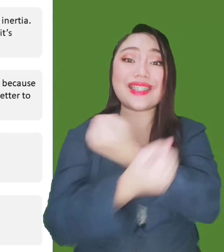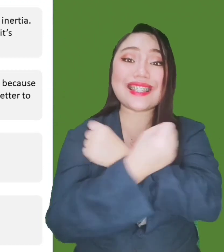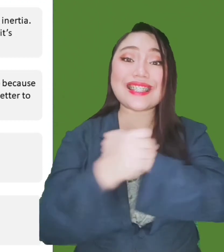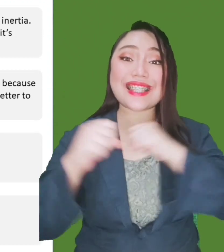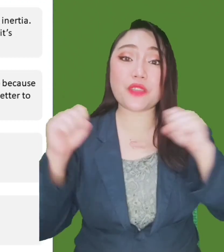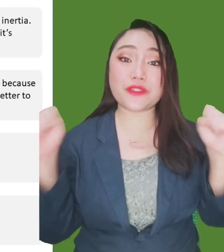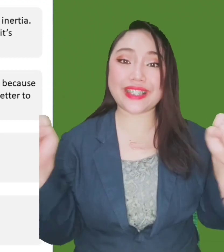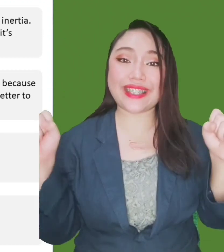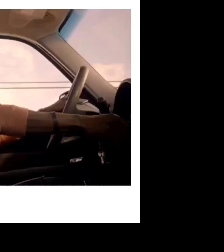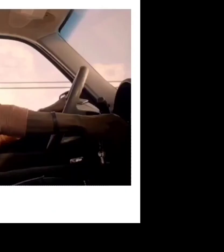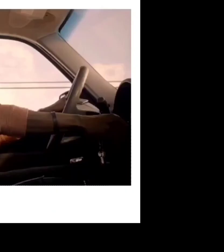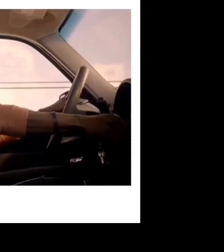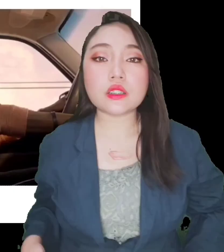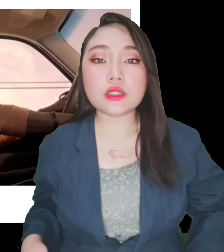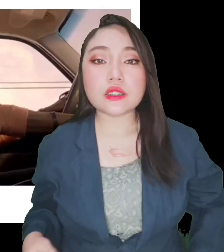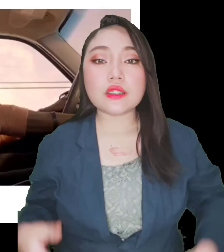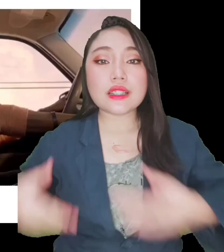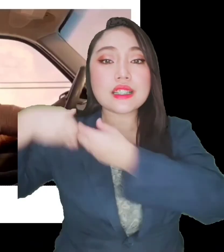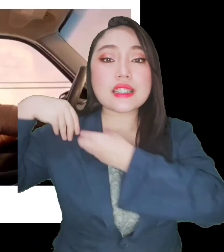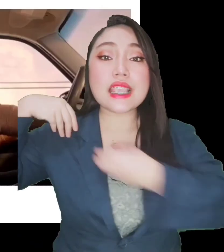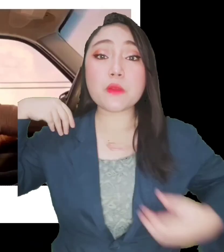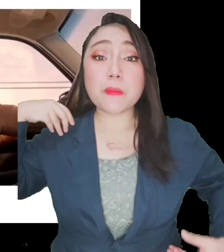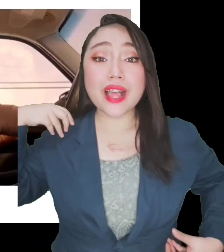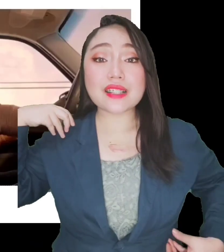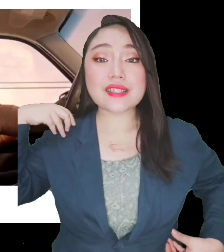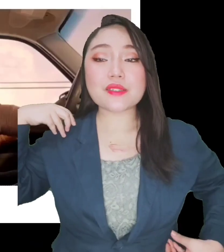that is for our safety.